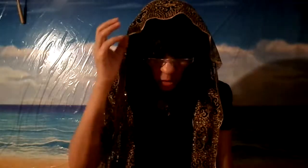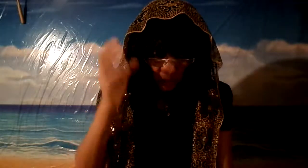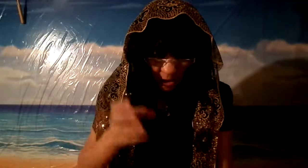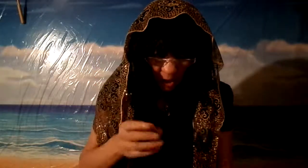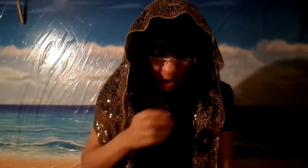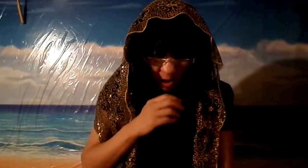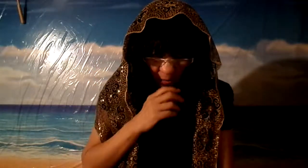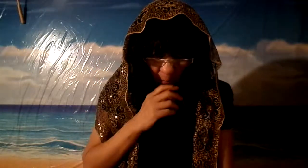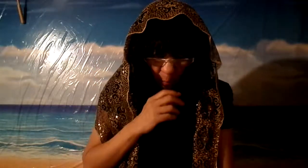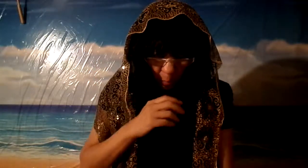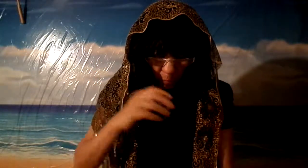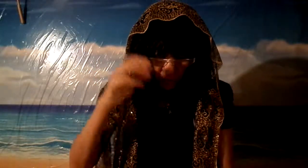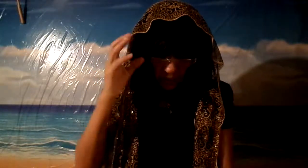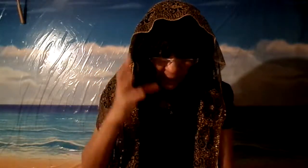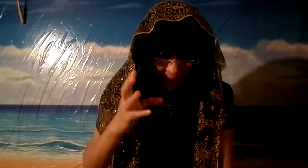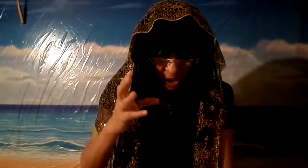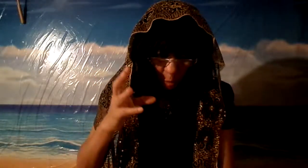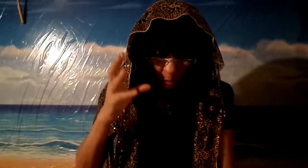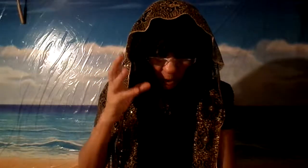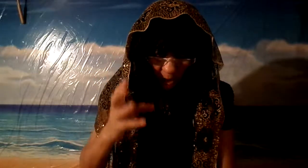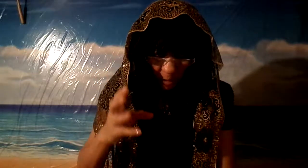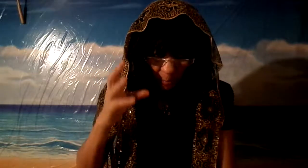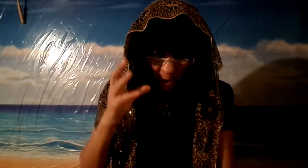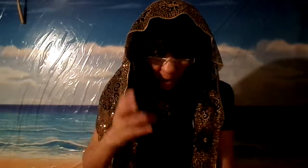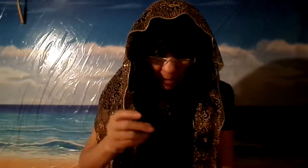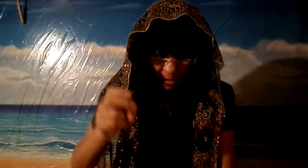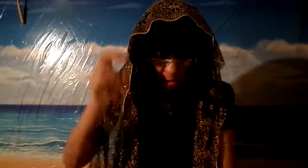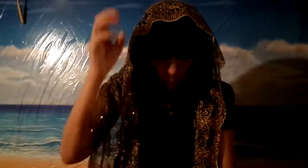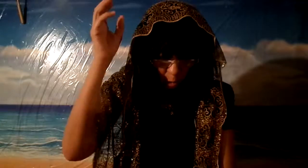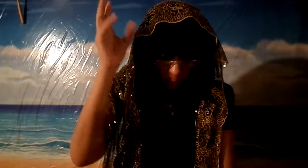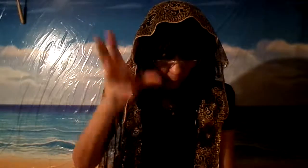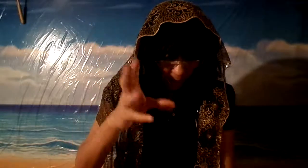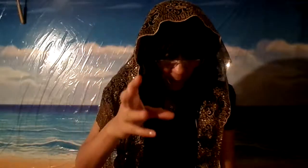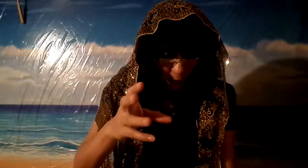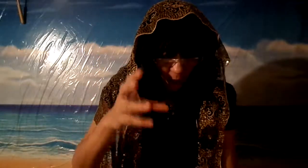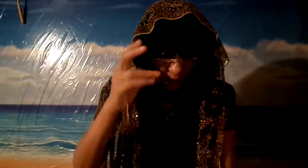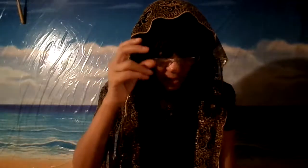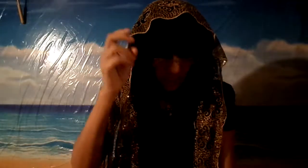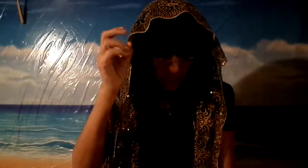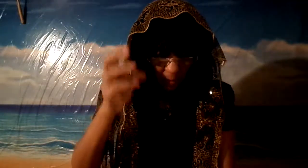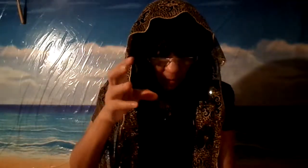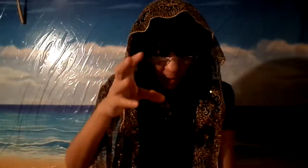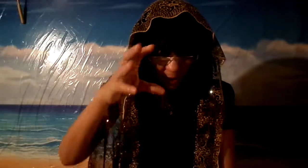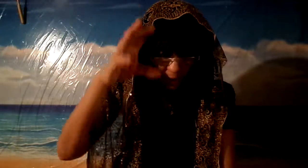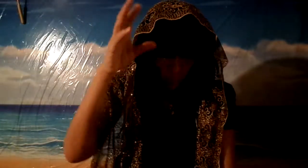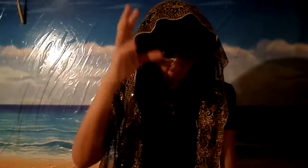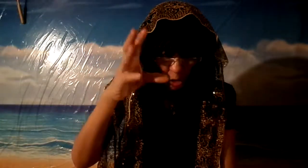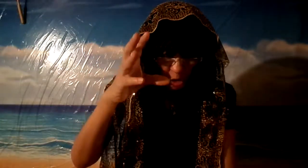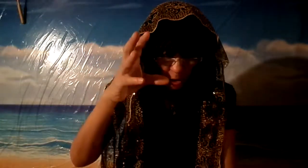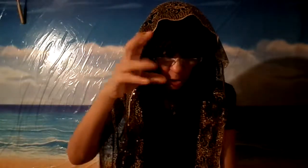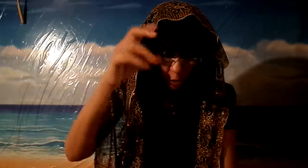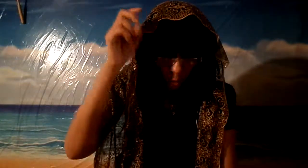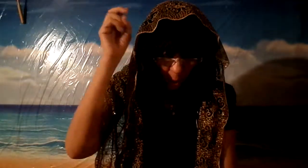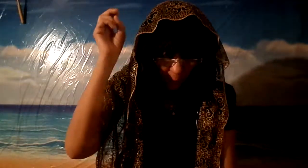proceed fornication with every private and corporate. Let the spirit emotion in you and